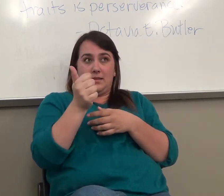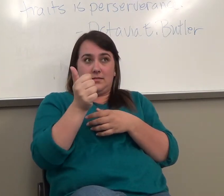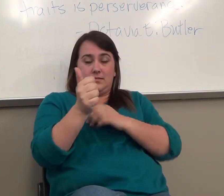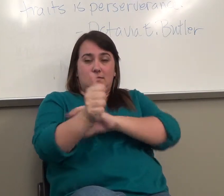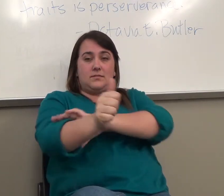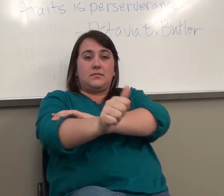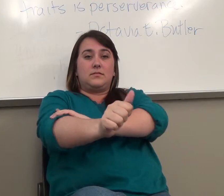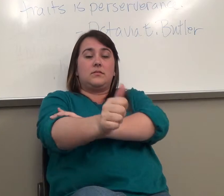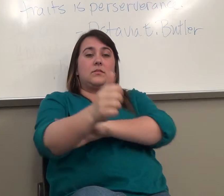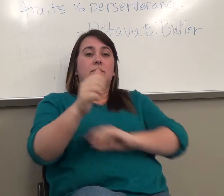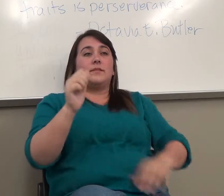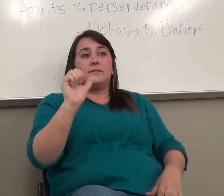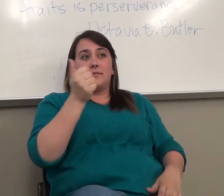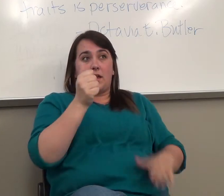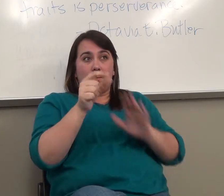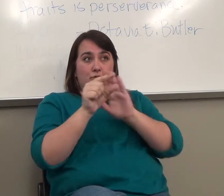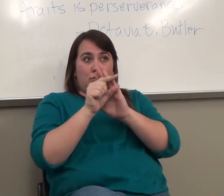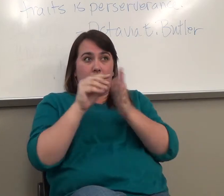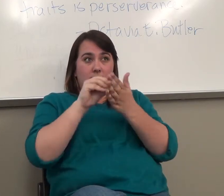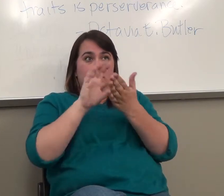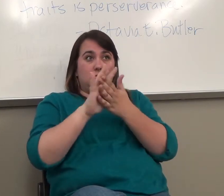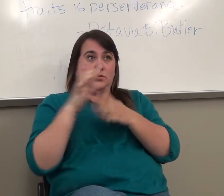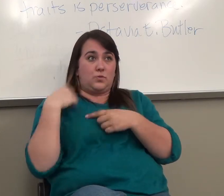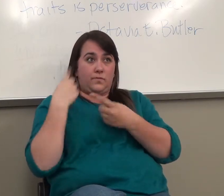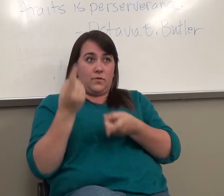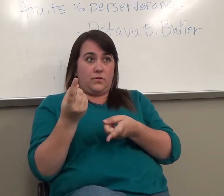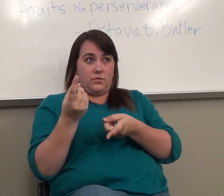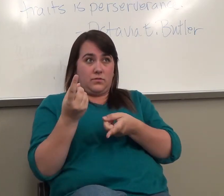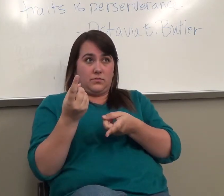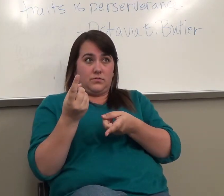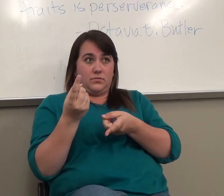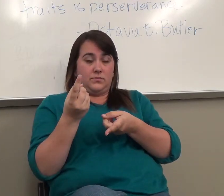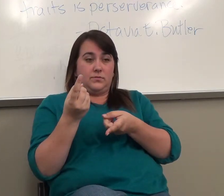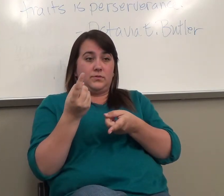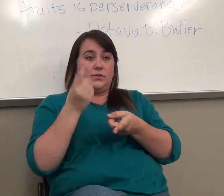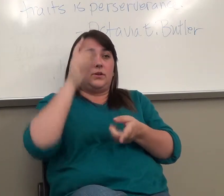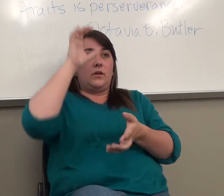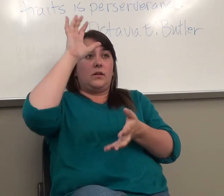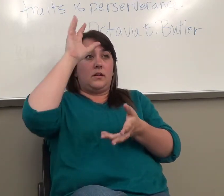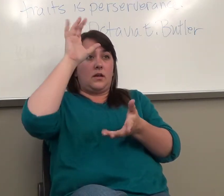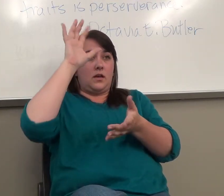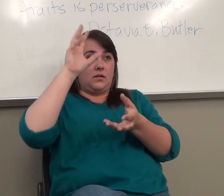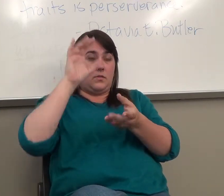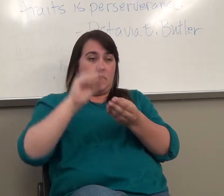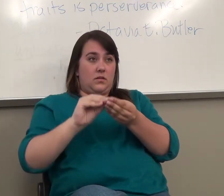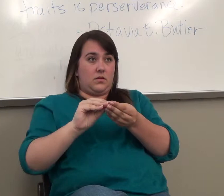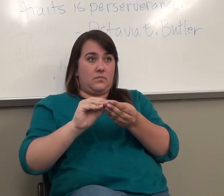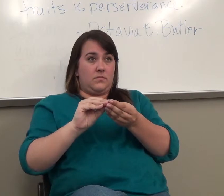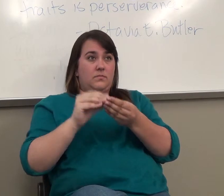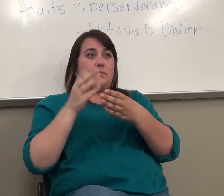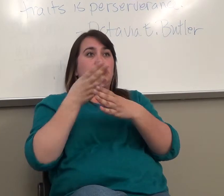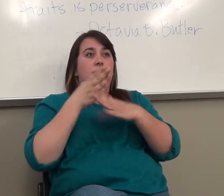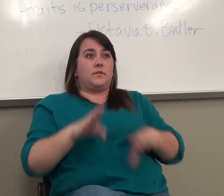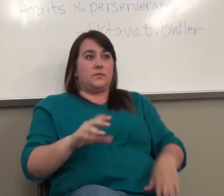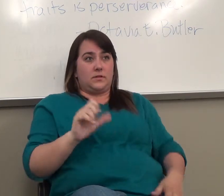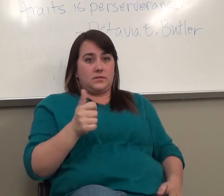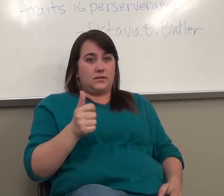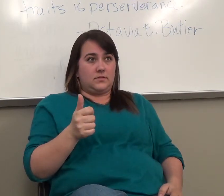have 10 grades in here so far. So you need to add all these up and divide by 10,